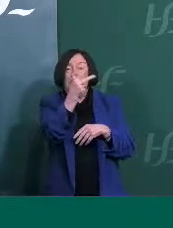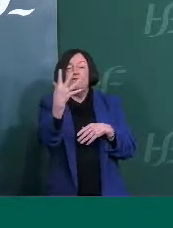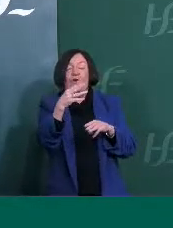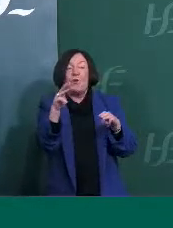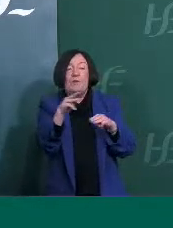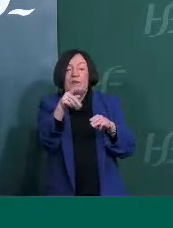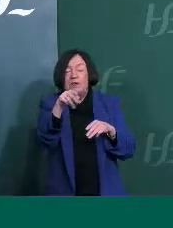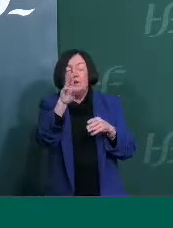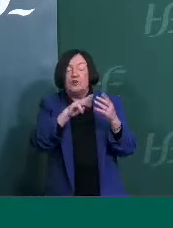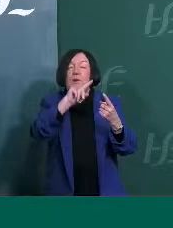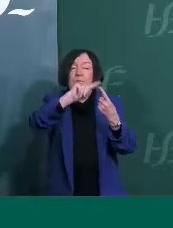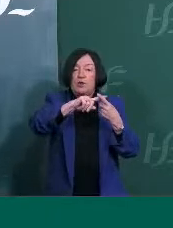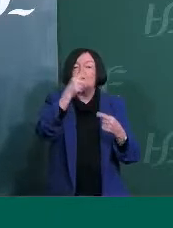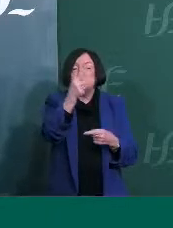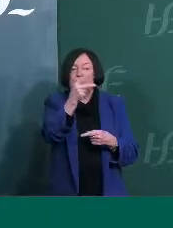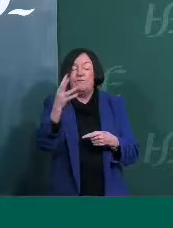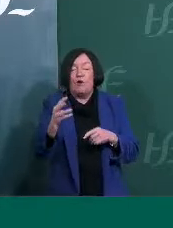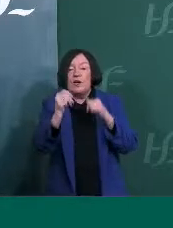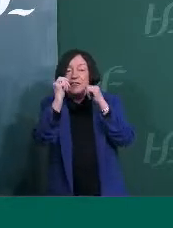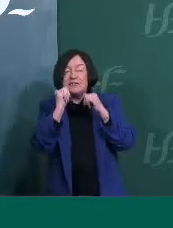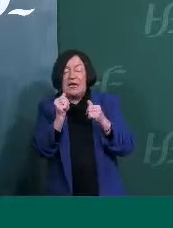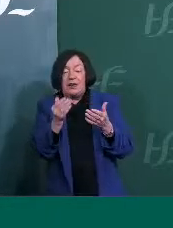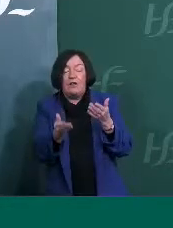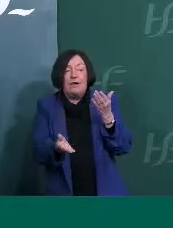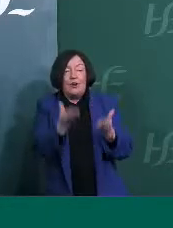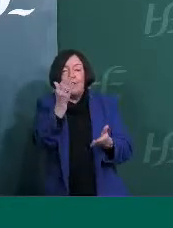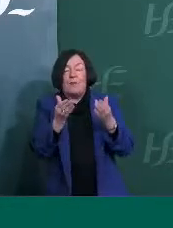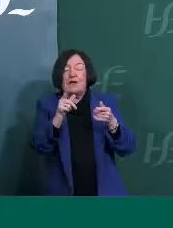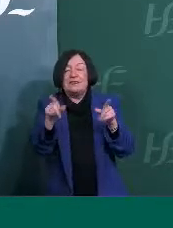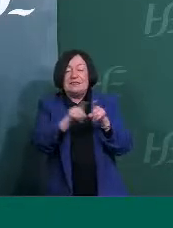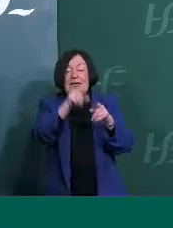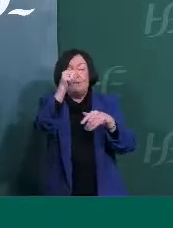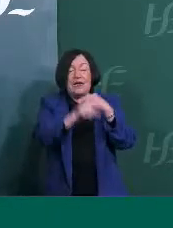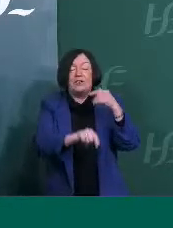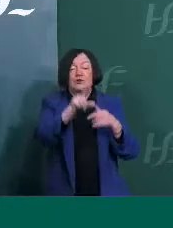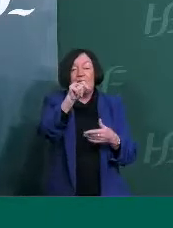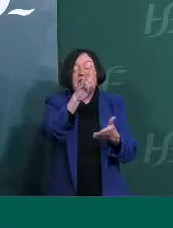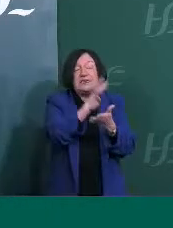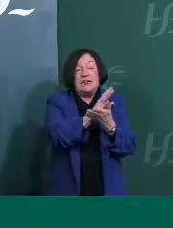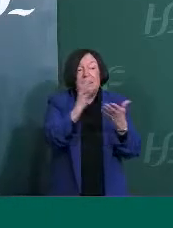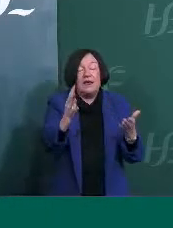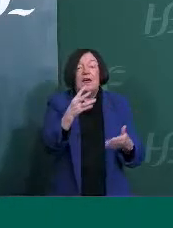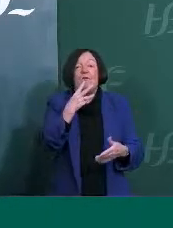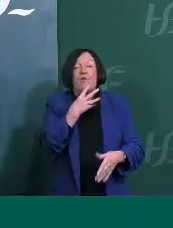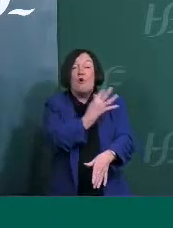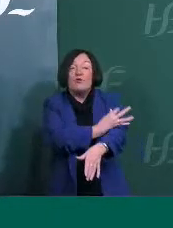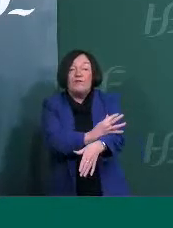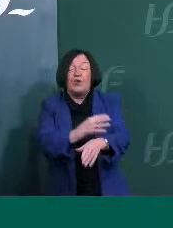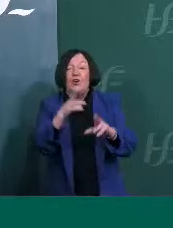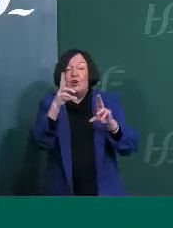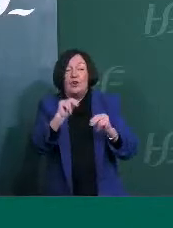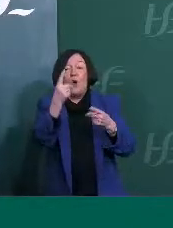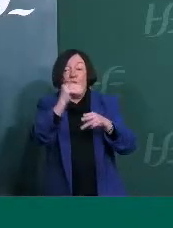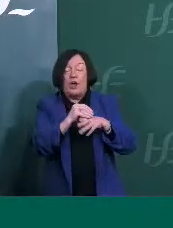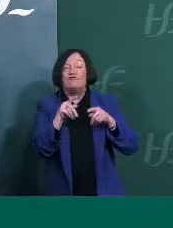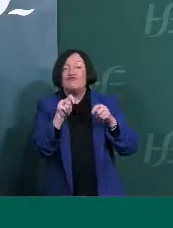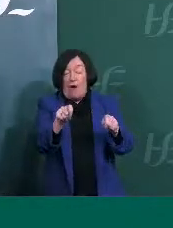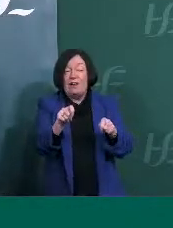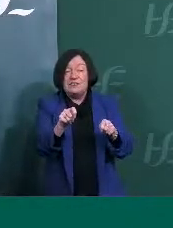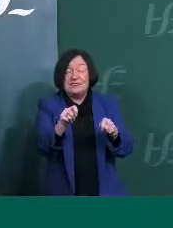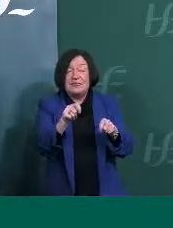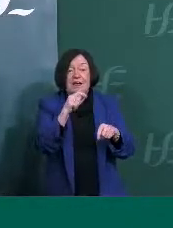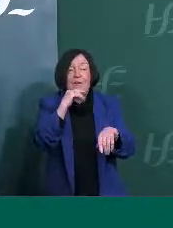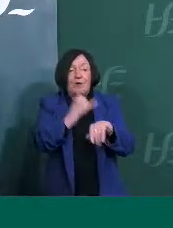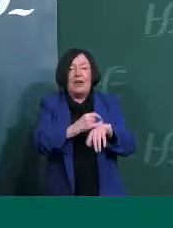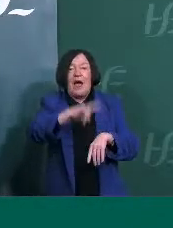people, that should be plus 34, attending compared to the same day in 2019. And then in Waterford, interestingly, nobody on trolleys there, and yet